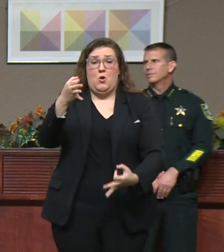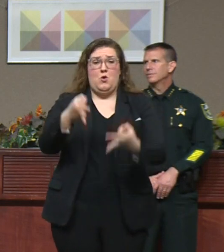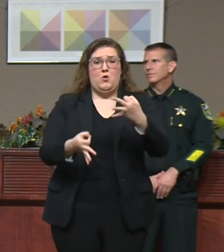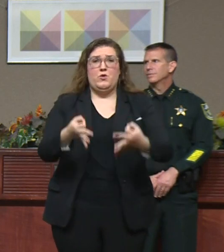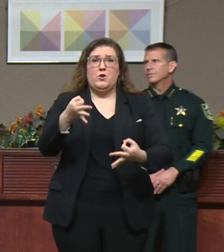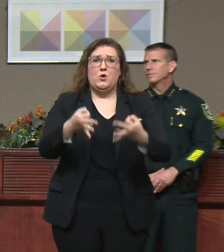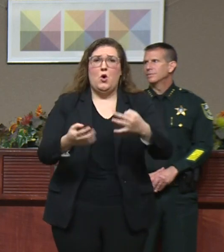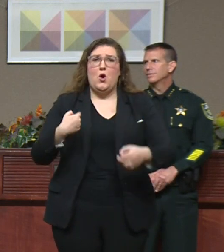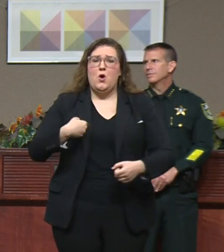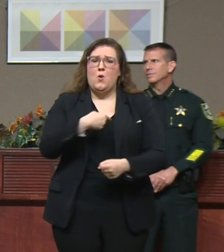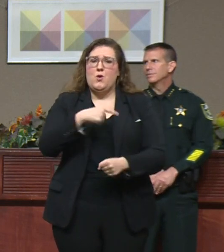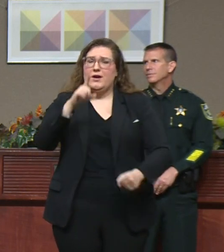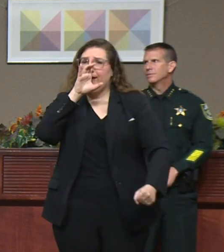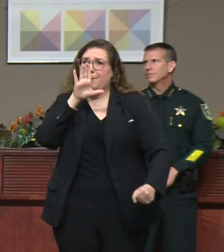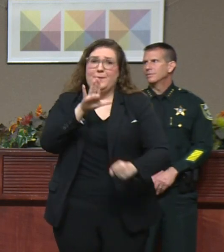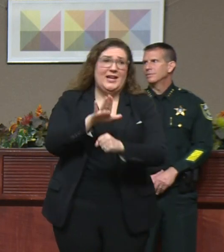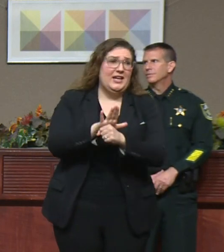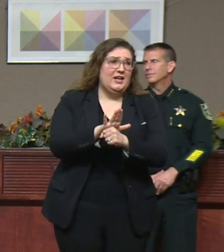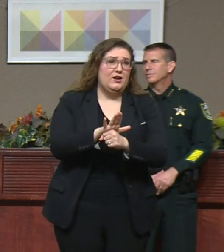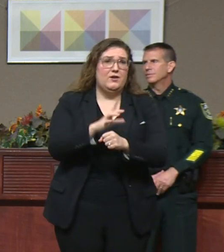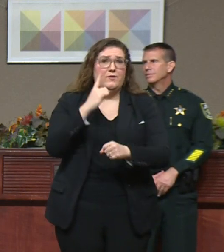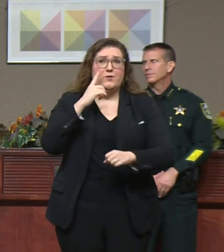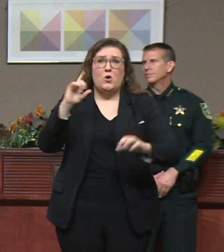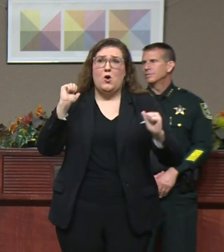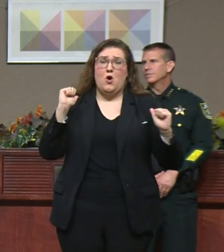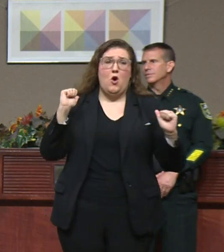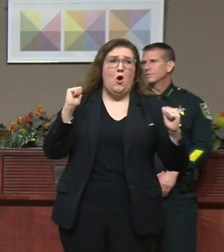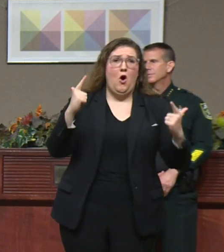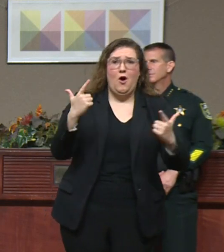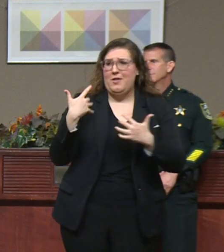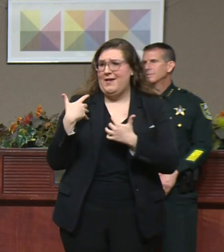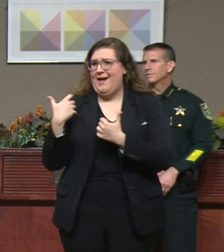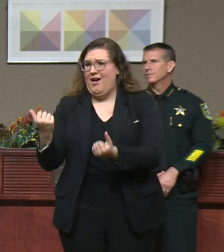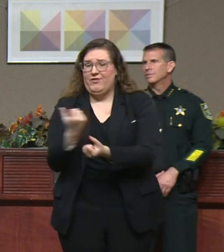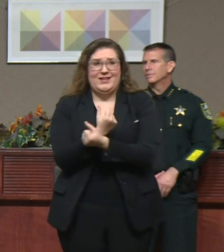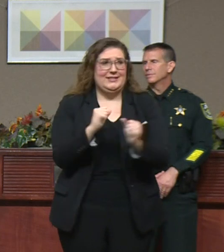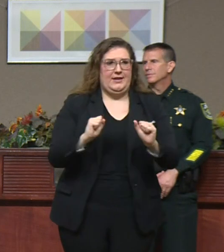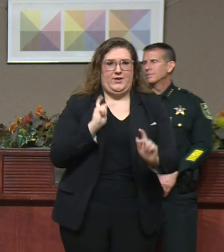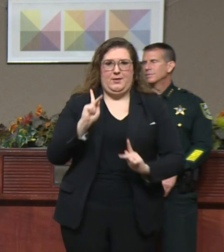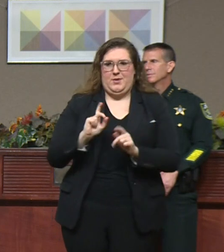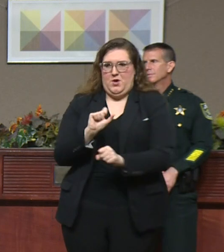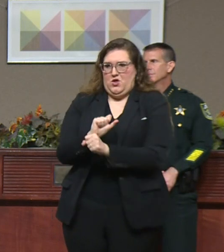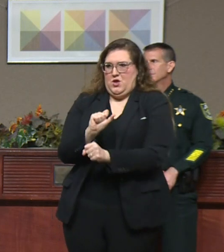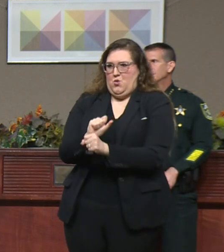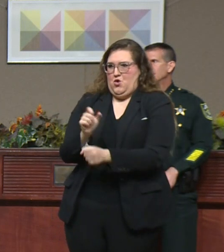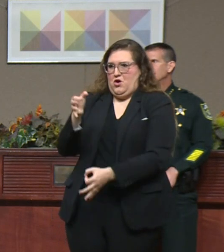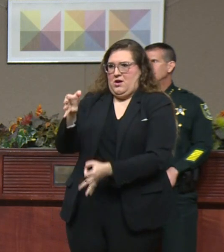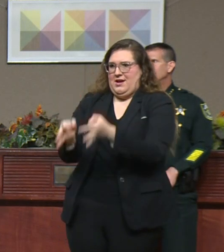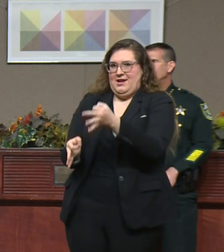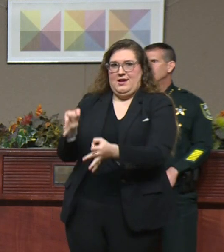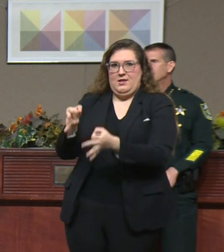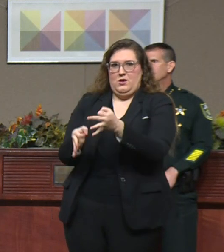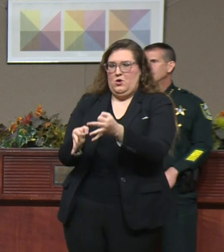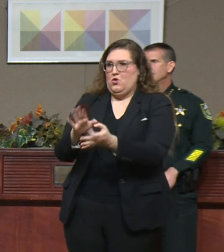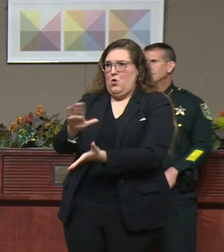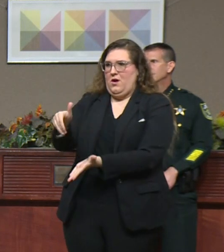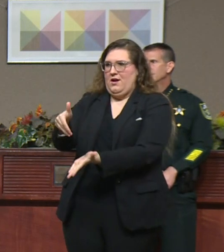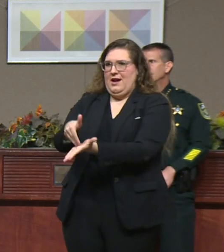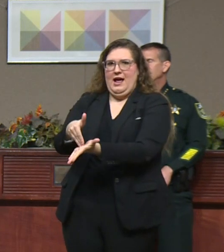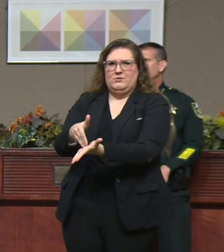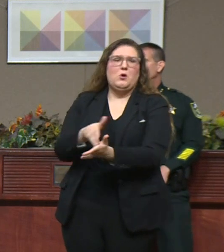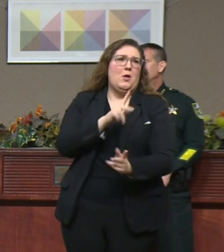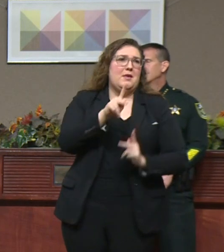this health and safety of all of the people who work to serve inside of the courthouse, as well as to those people who come to the courthouse